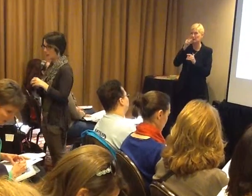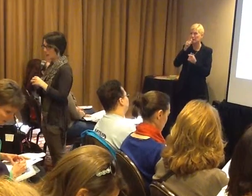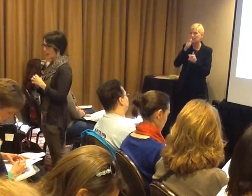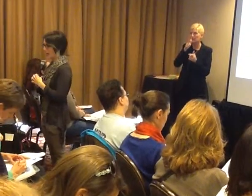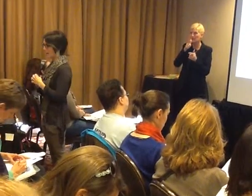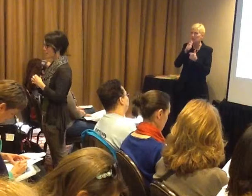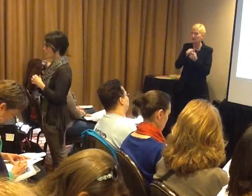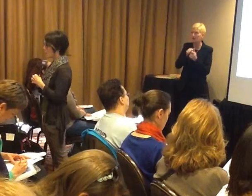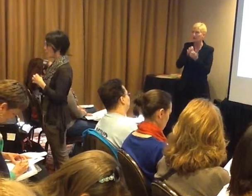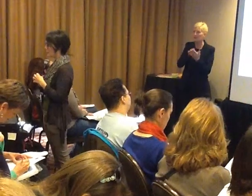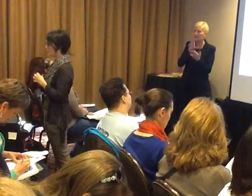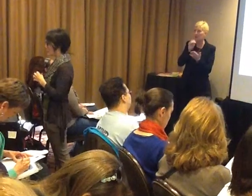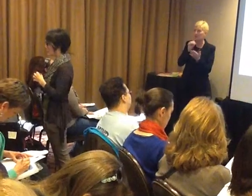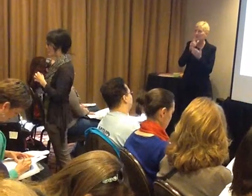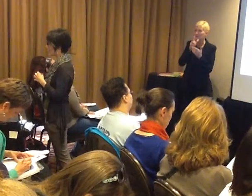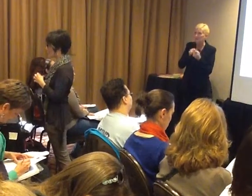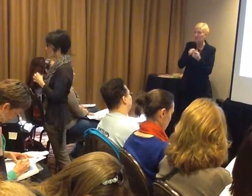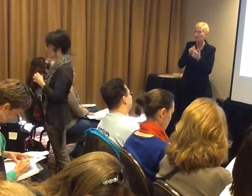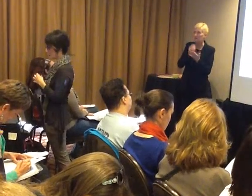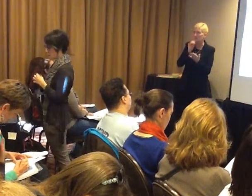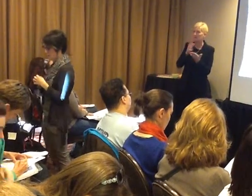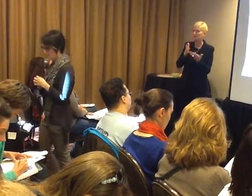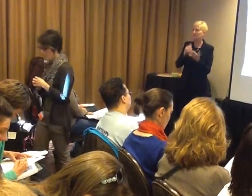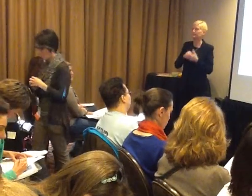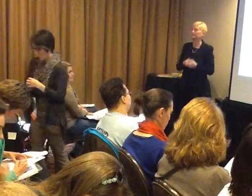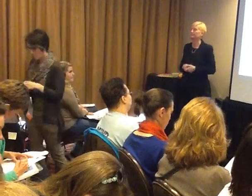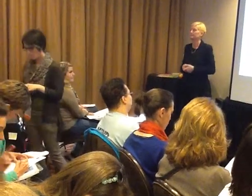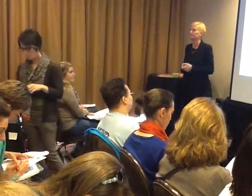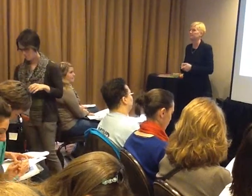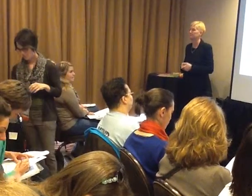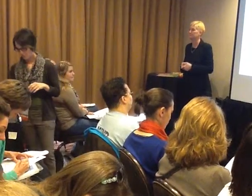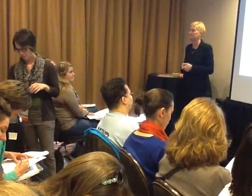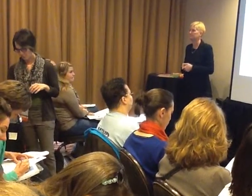us and to acquire the information that we're trying to share.